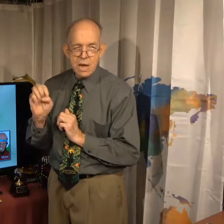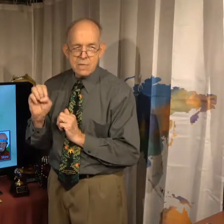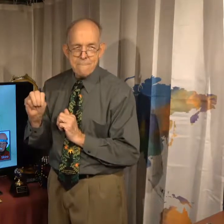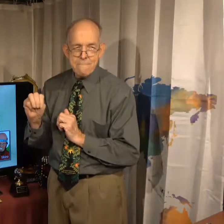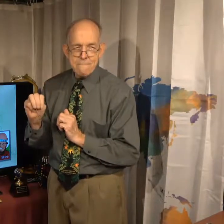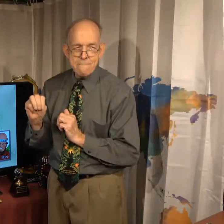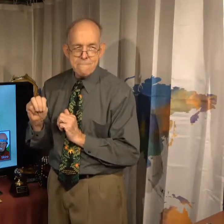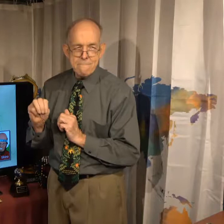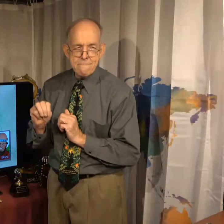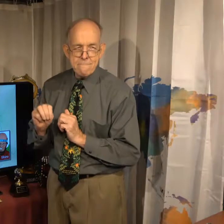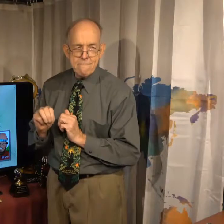Dundam.